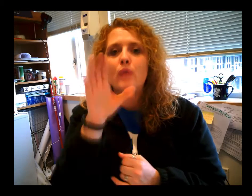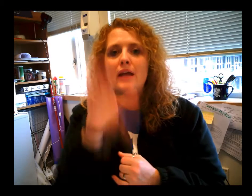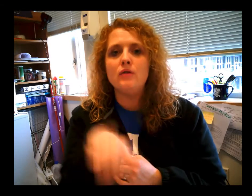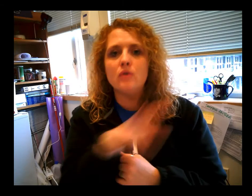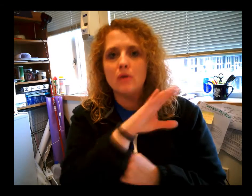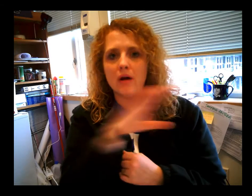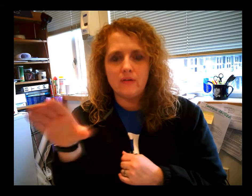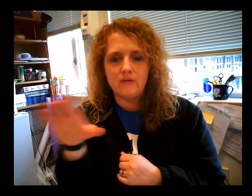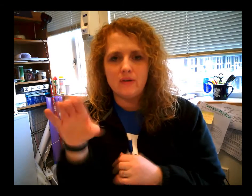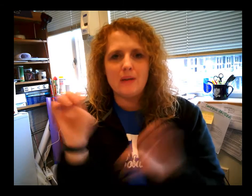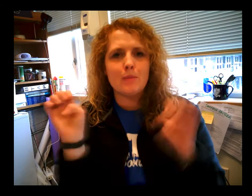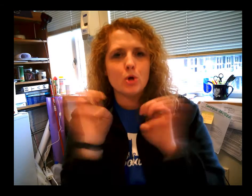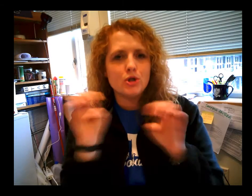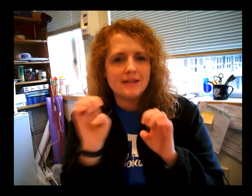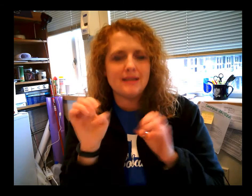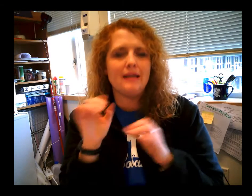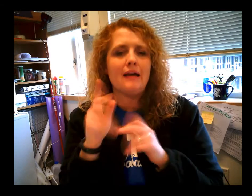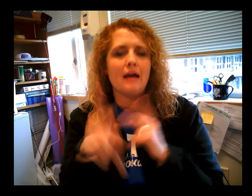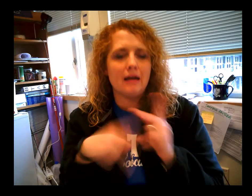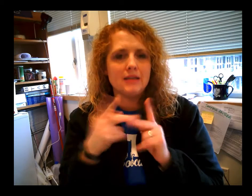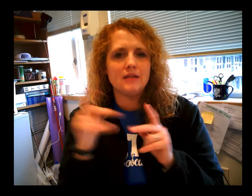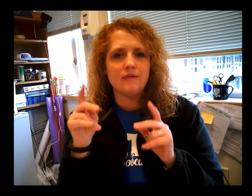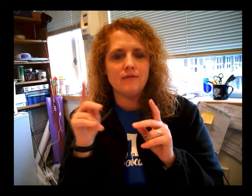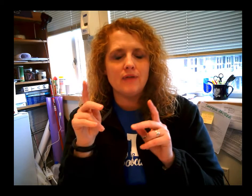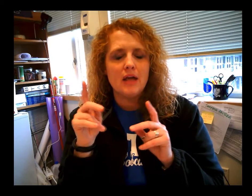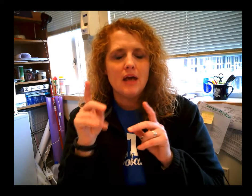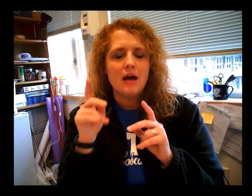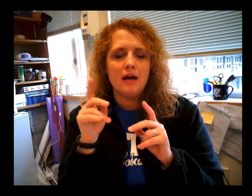Red Cross, emergency kinds of